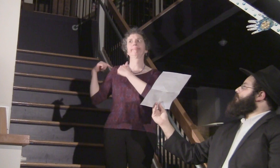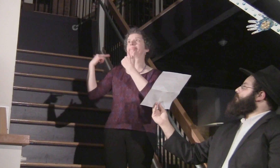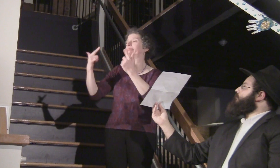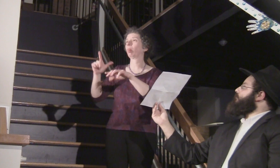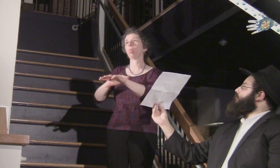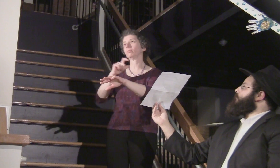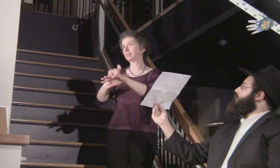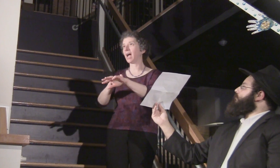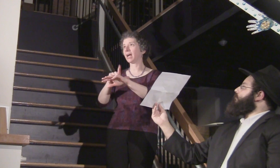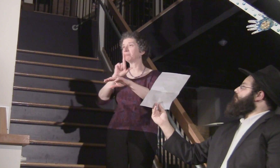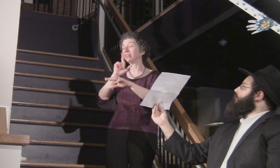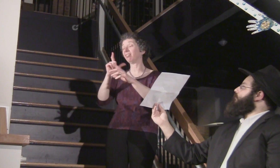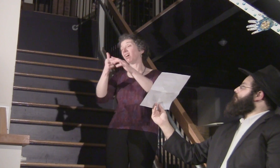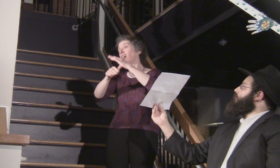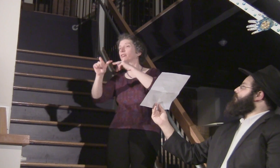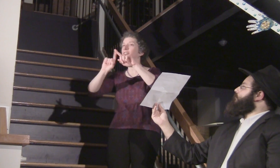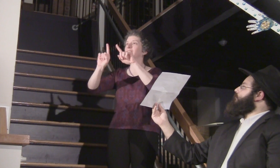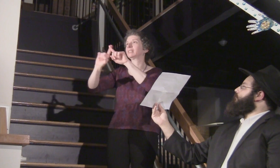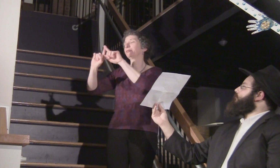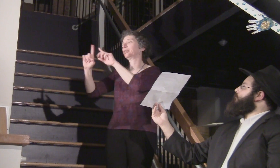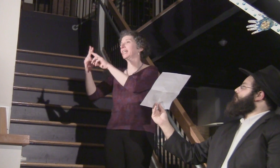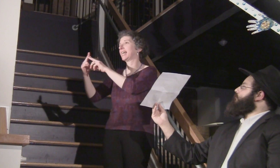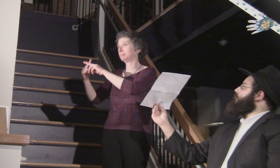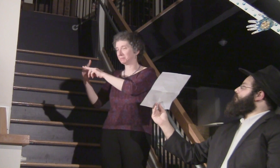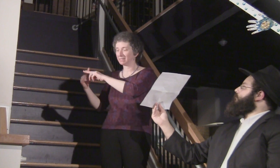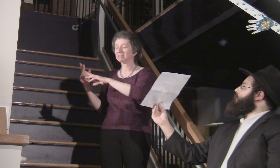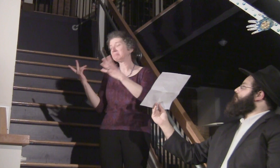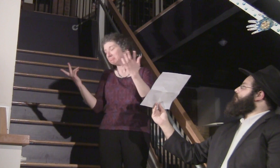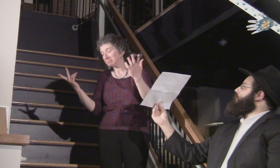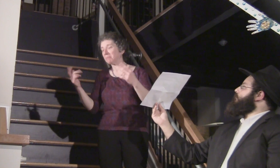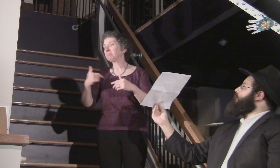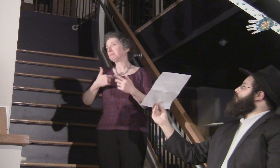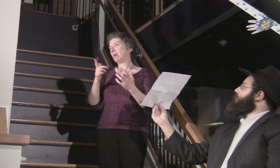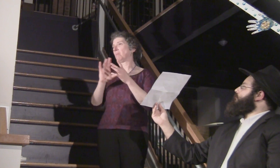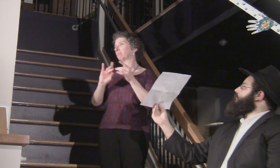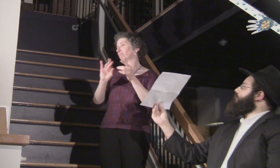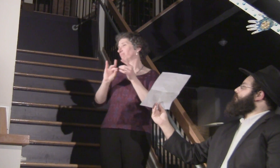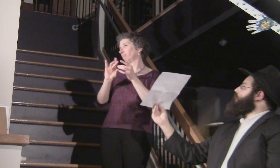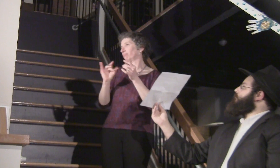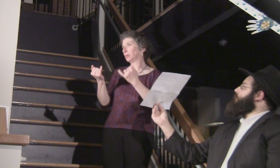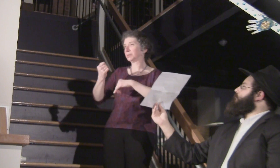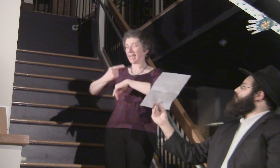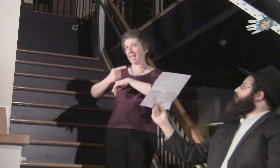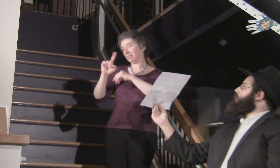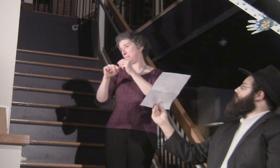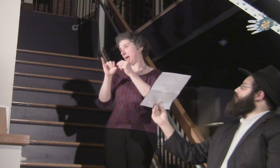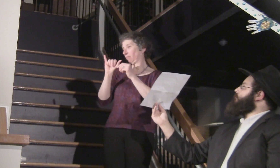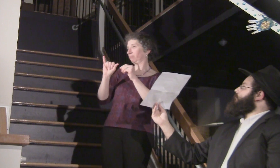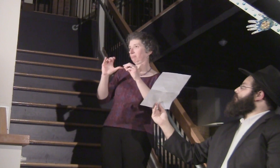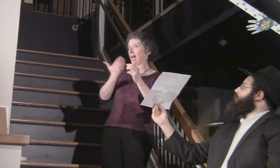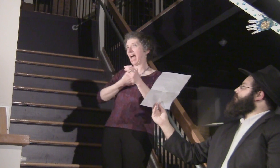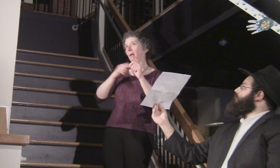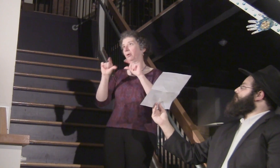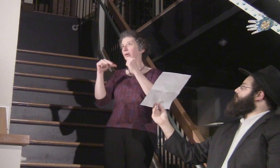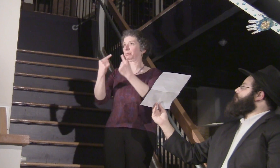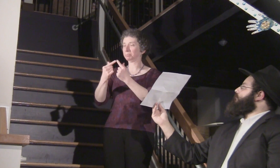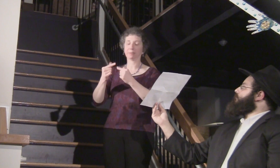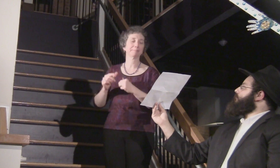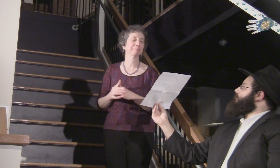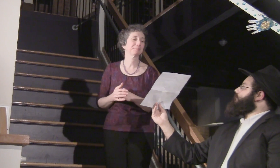Yeah, really, it's been going for a long time. It has different names and everything. I will talk a little bit about that tonight, about our